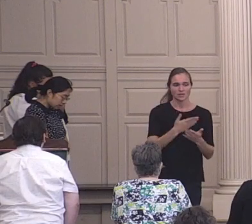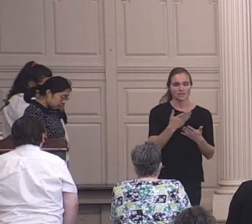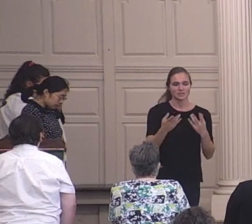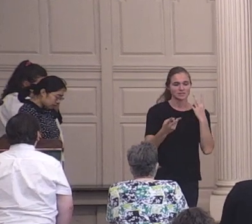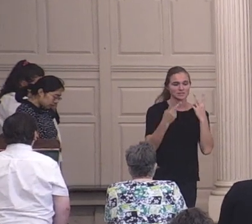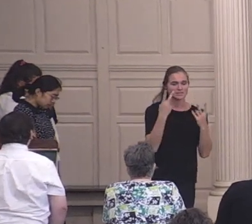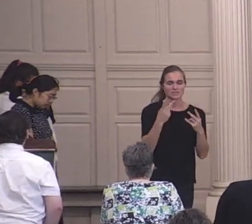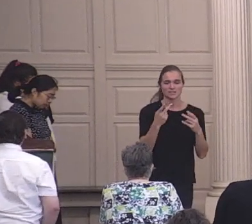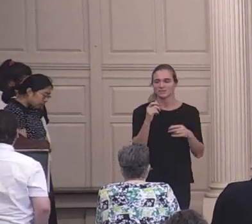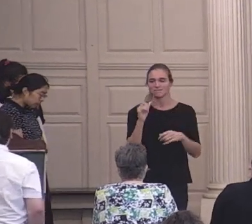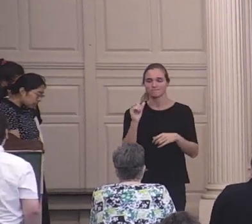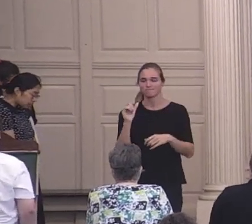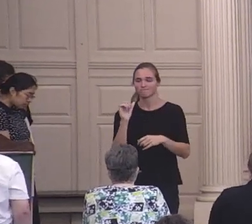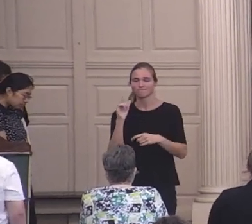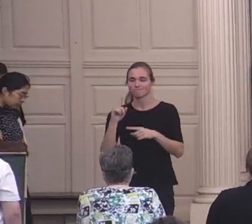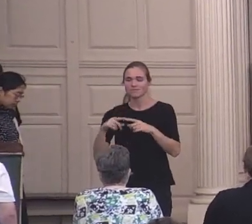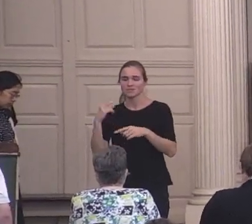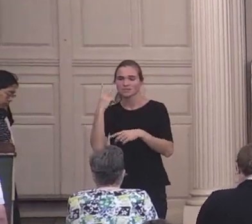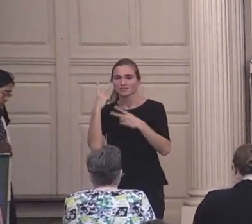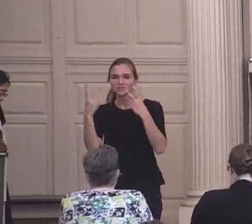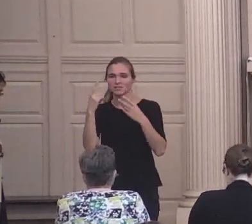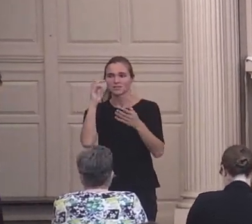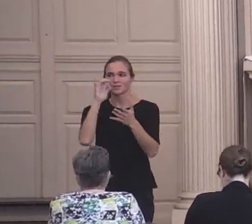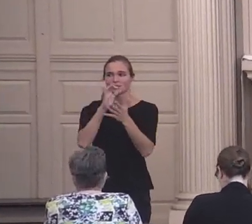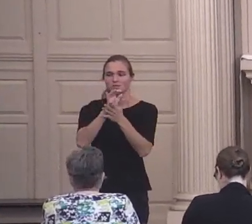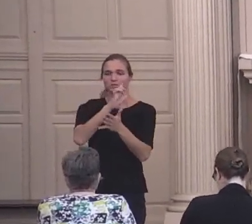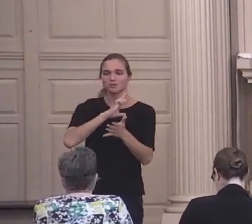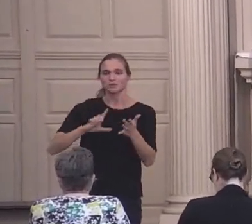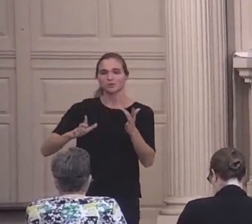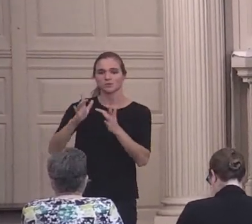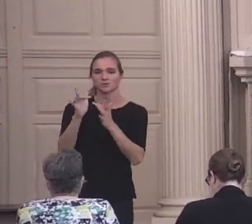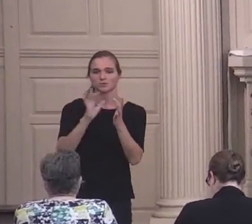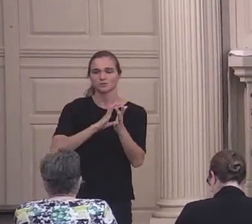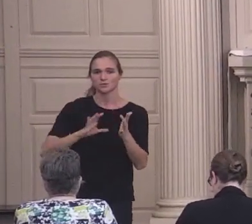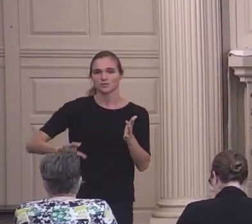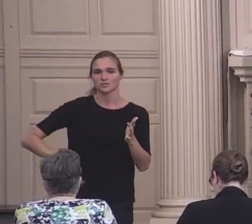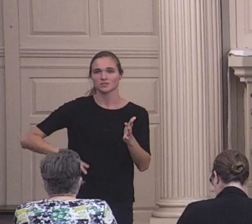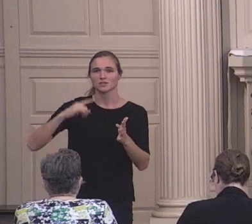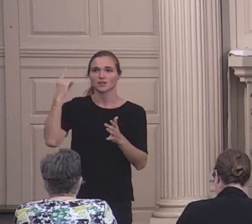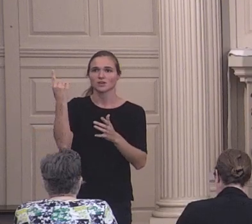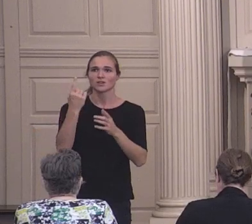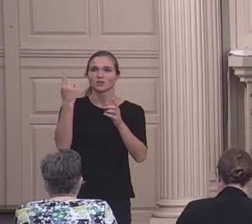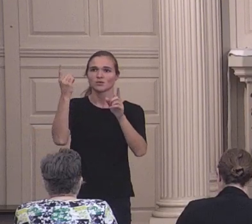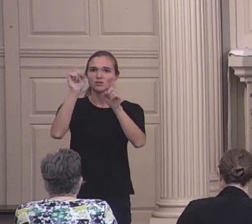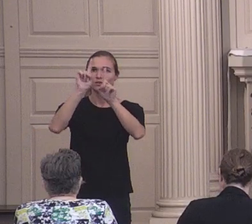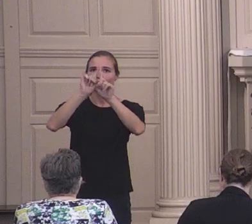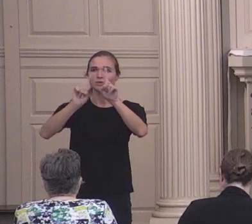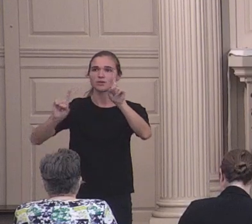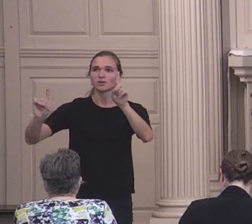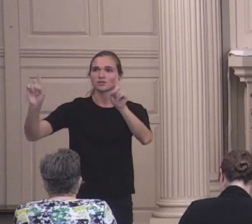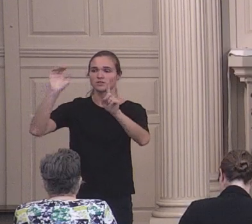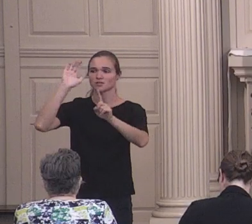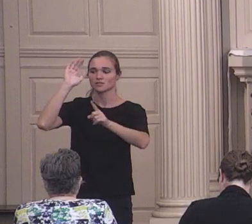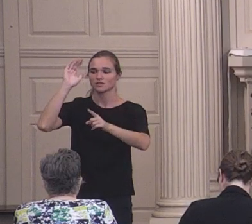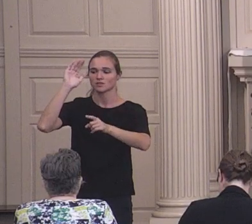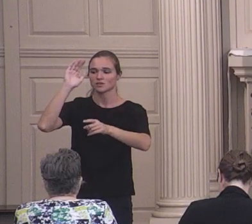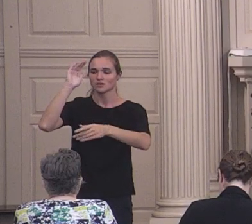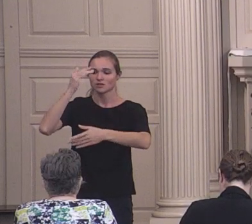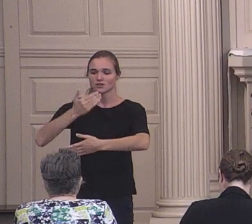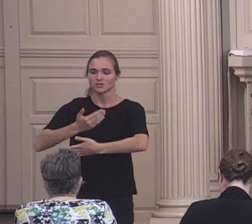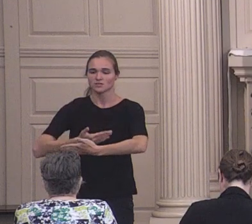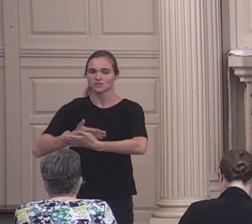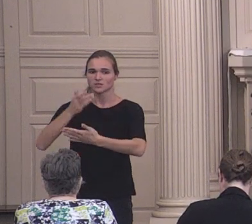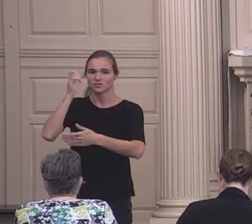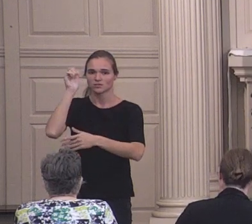and invisible. I believe in one Lord Jesus Christ, the only begotten Son of God, born of